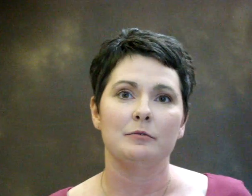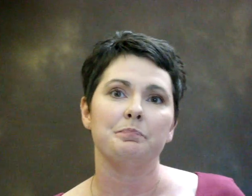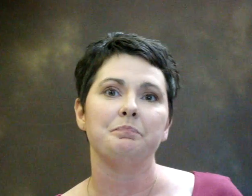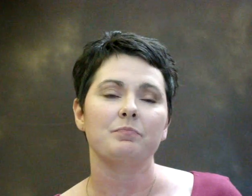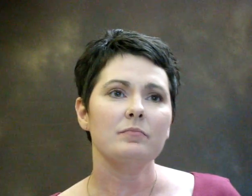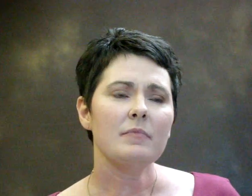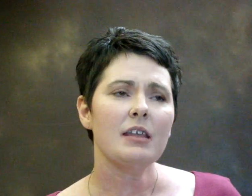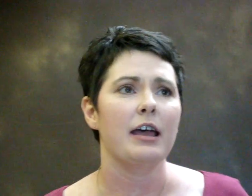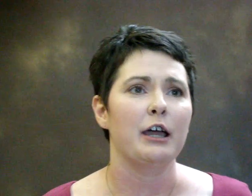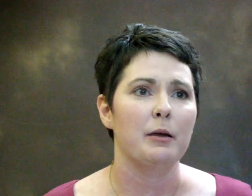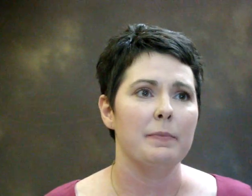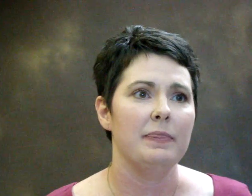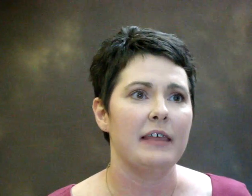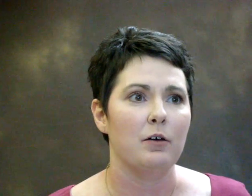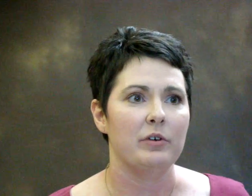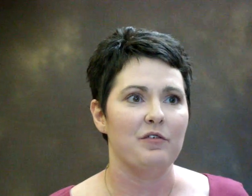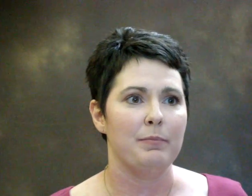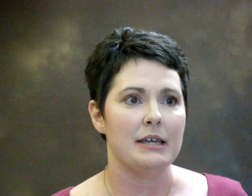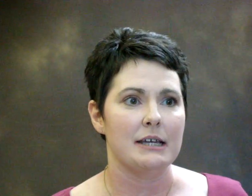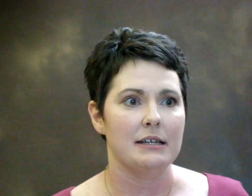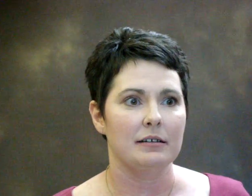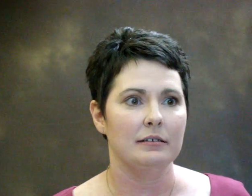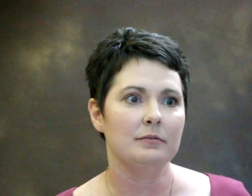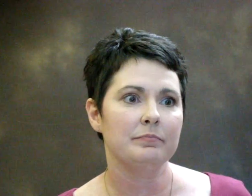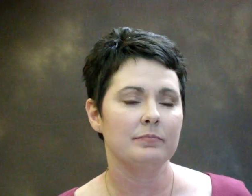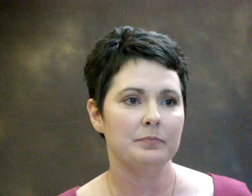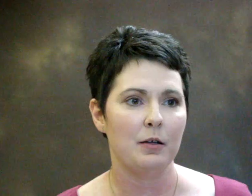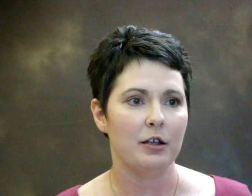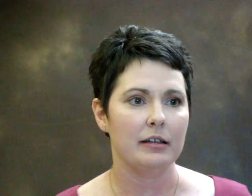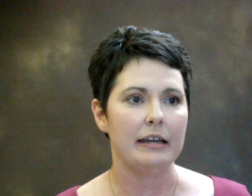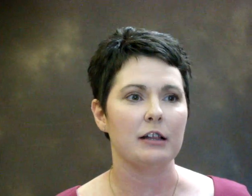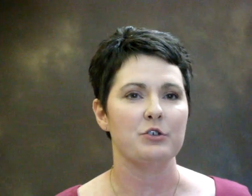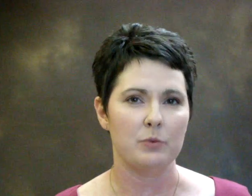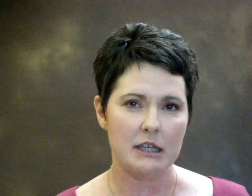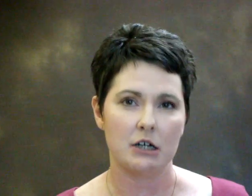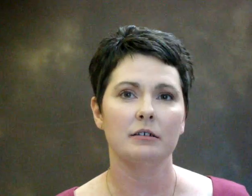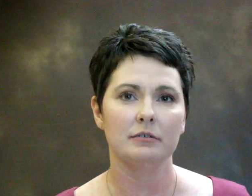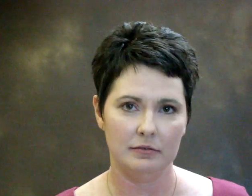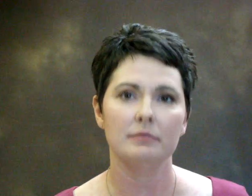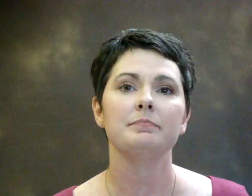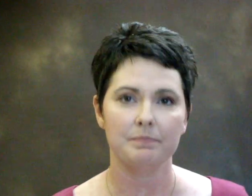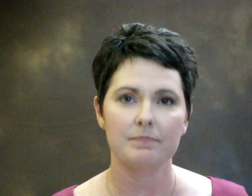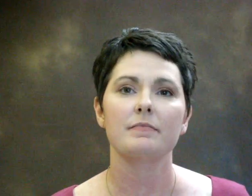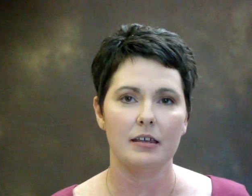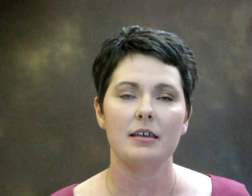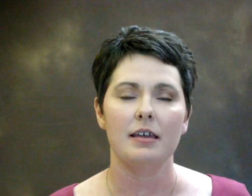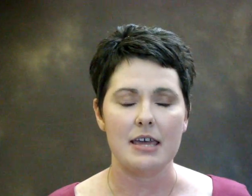time by now? That would have been getting close to a year. Okay.